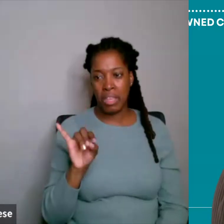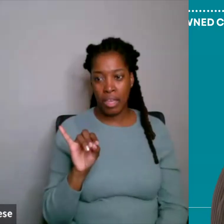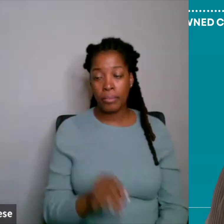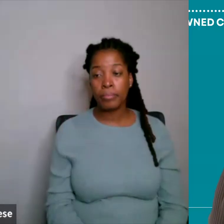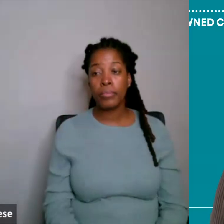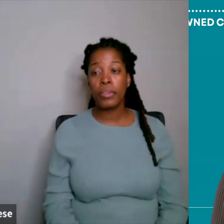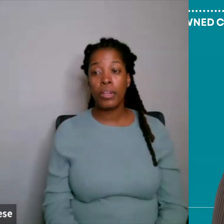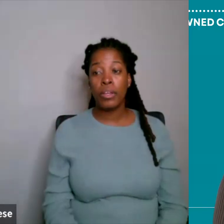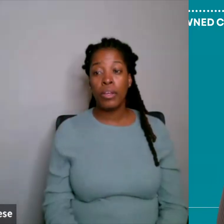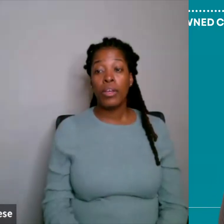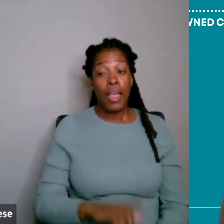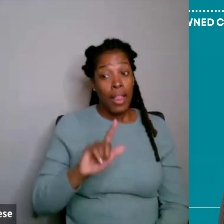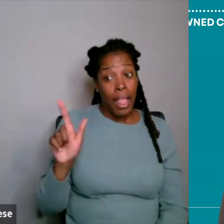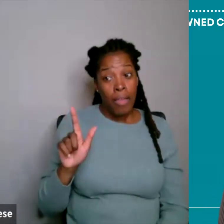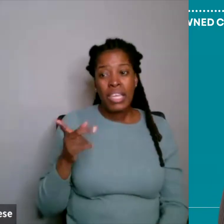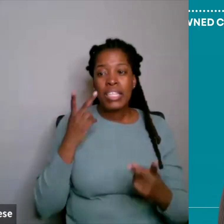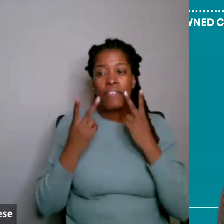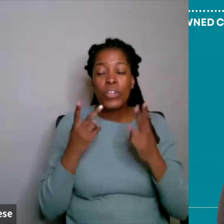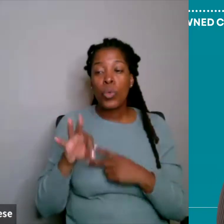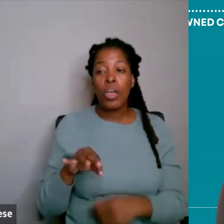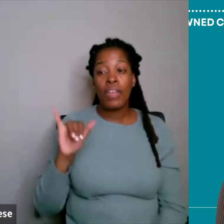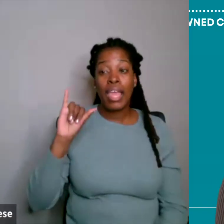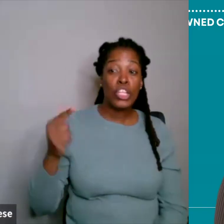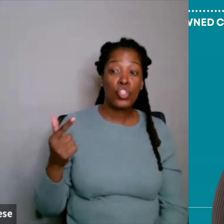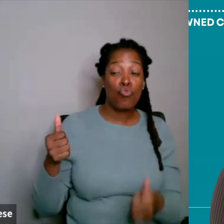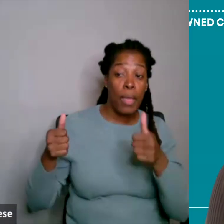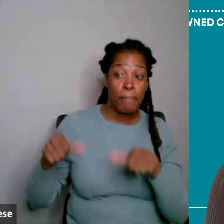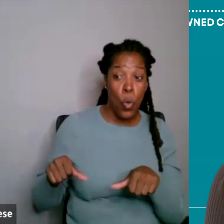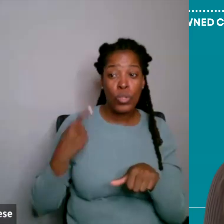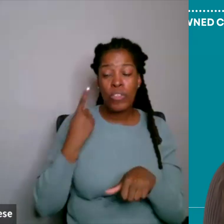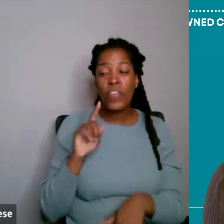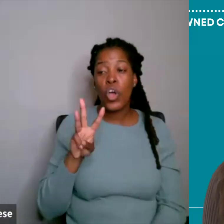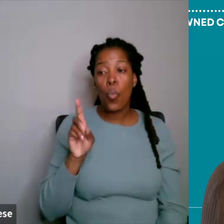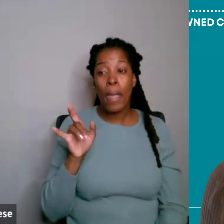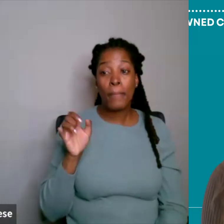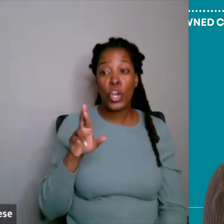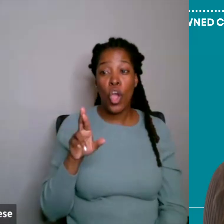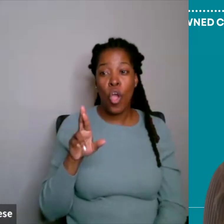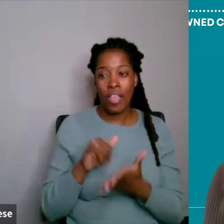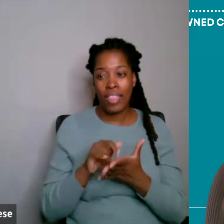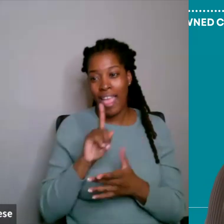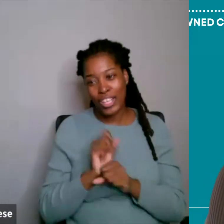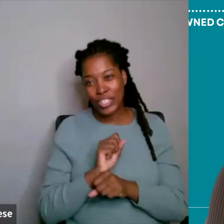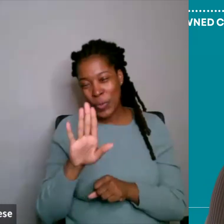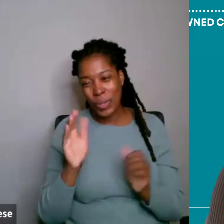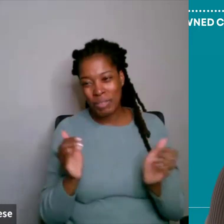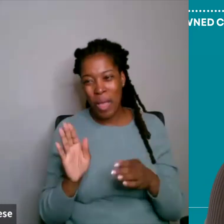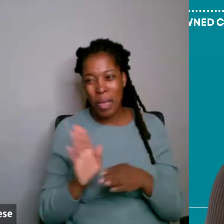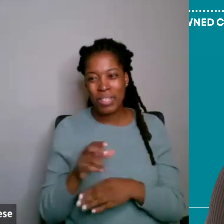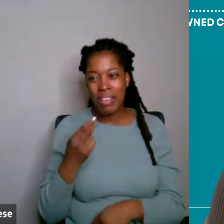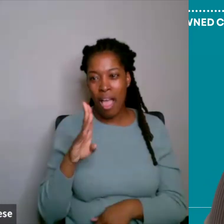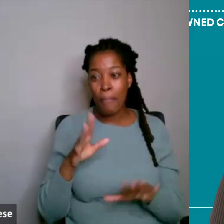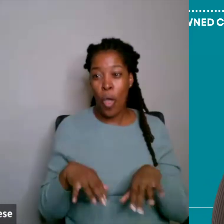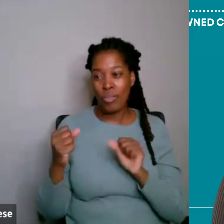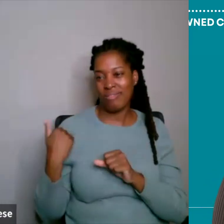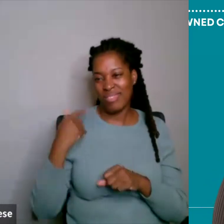side is a visual of an Instagram post for a webinar that actually your small business hub hosted this summer called